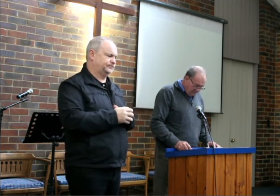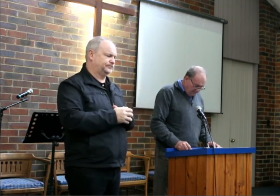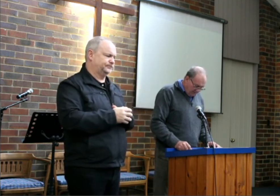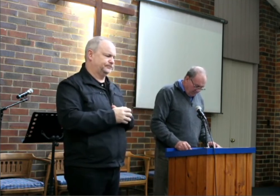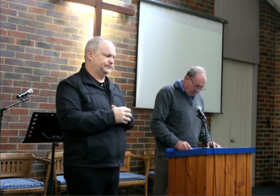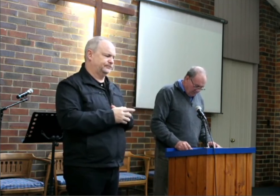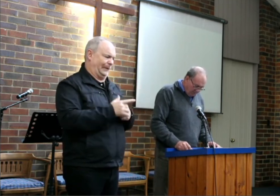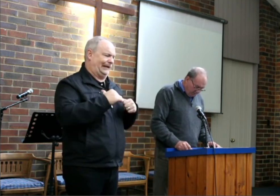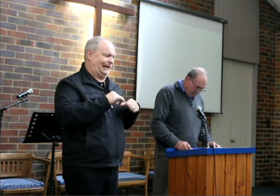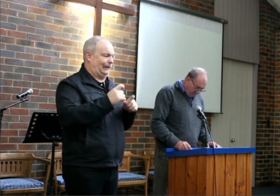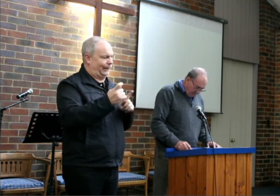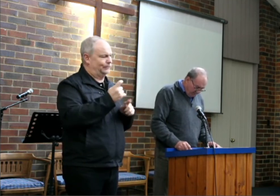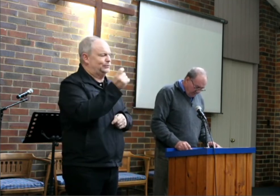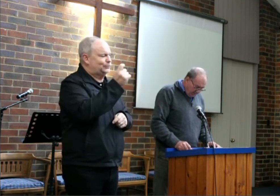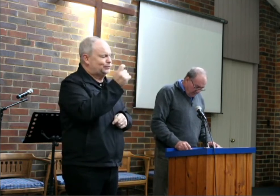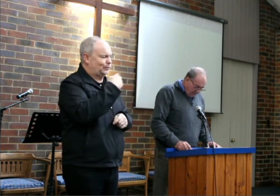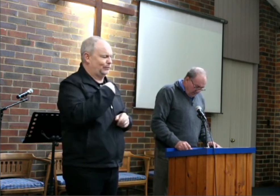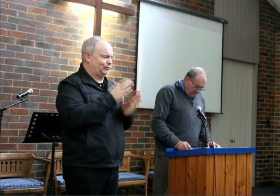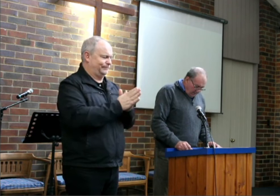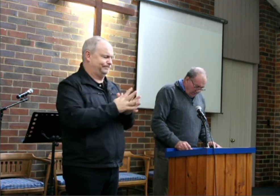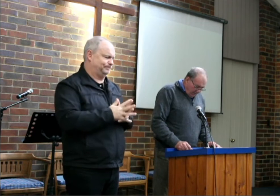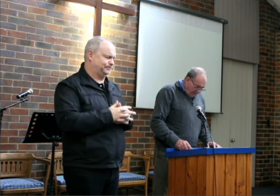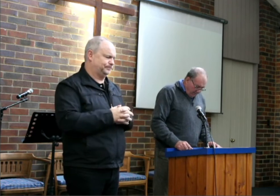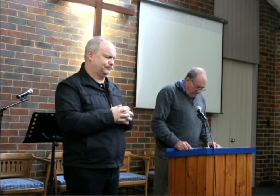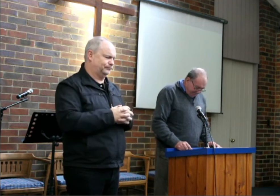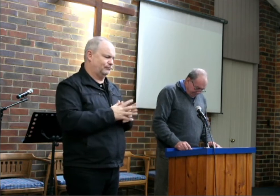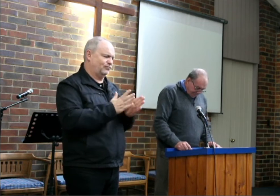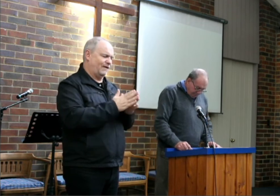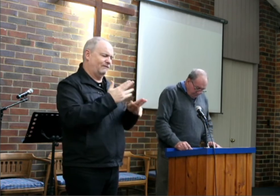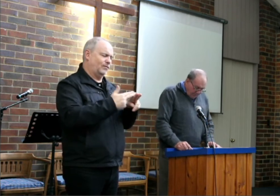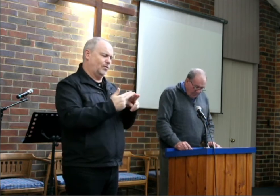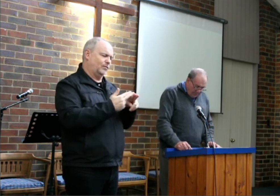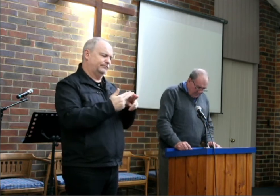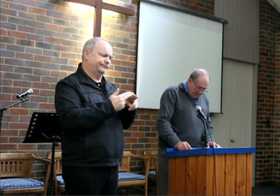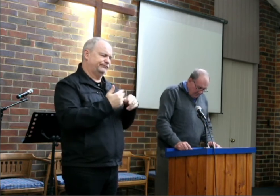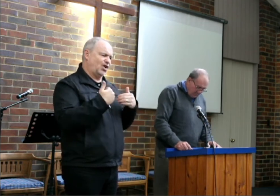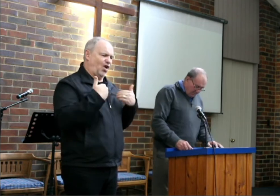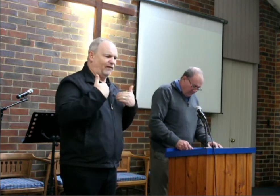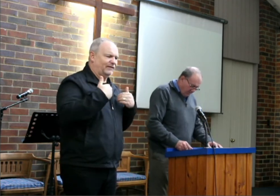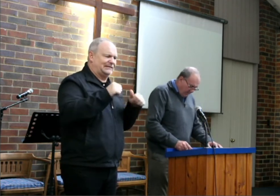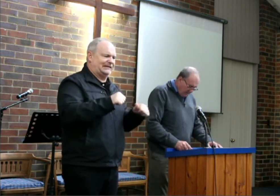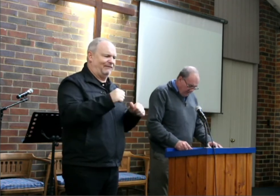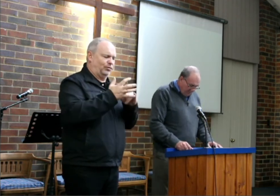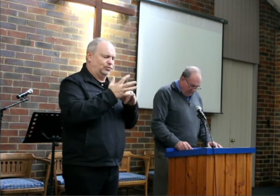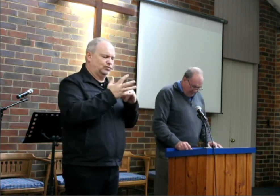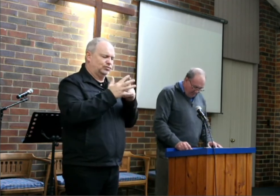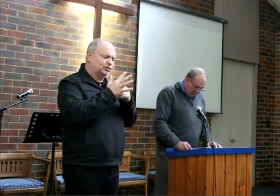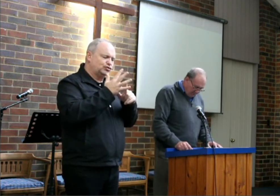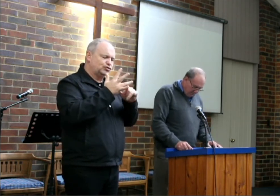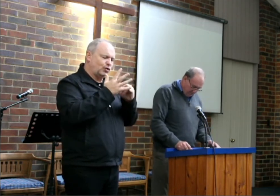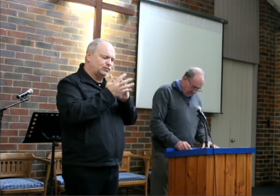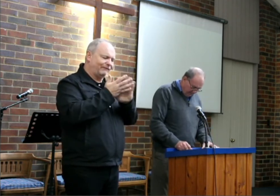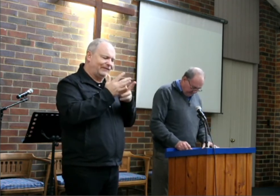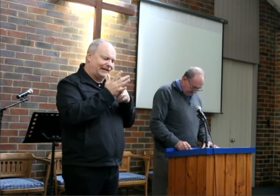that the healing will come speedily, Father. We pray for health and safety of Josephine and her baby, and we pray for Ben